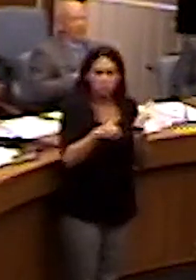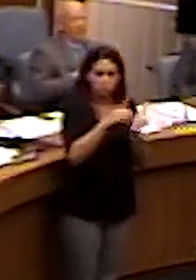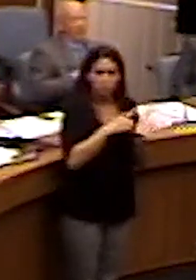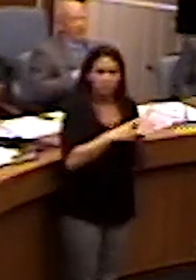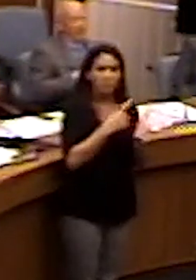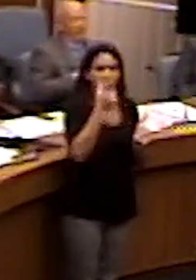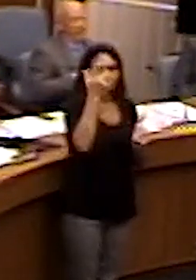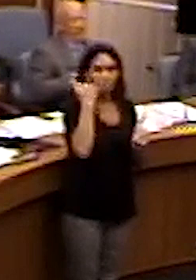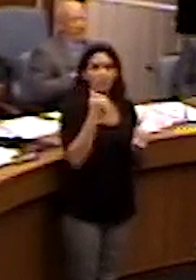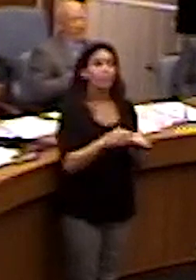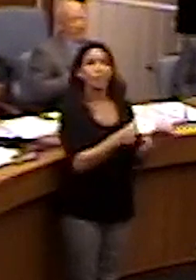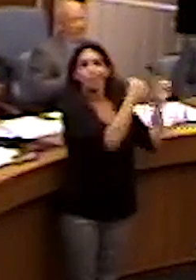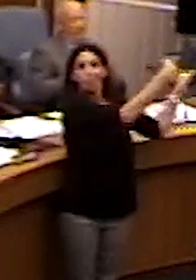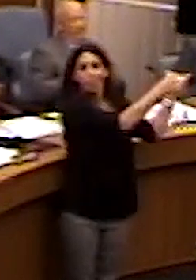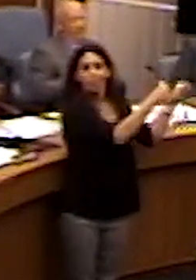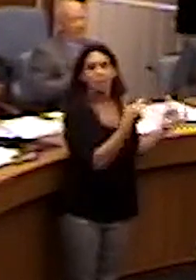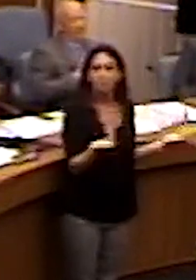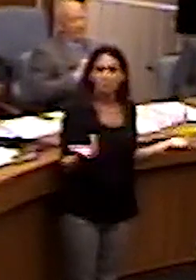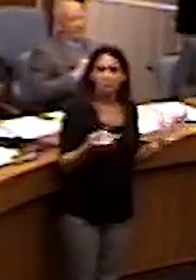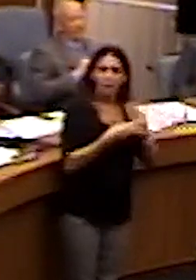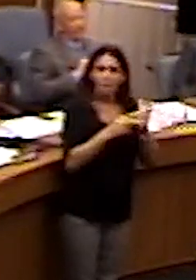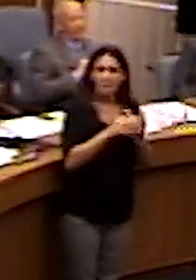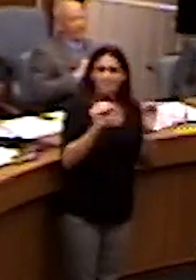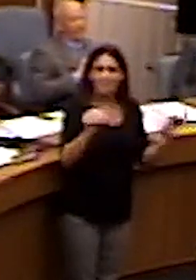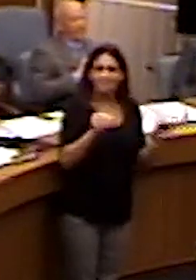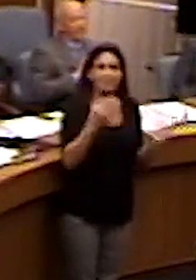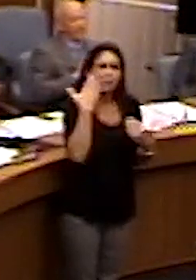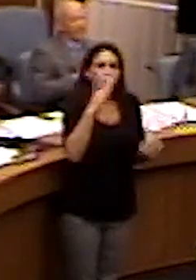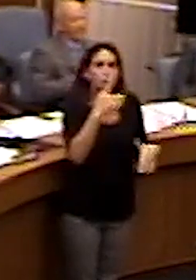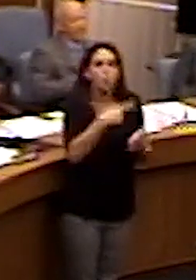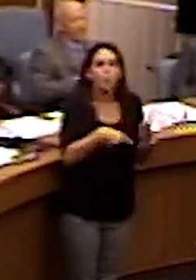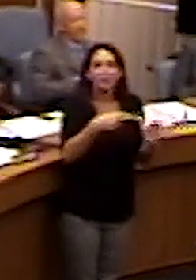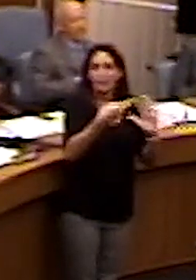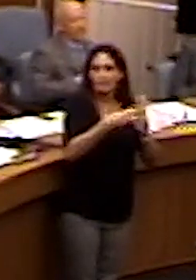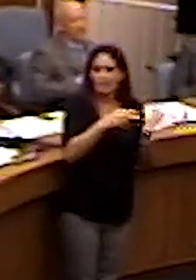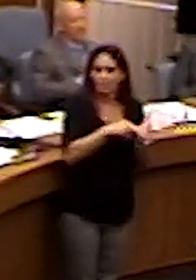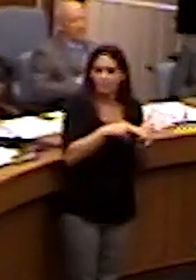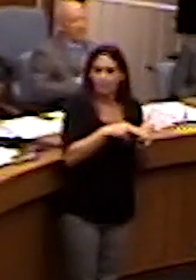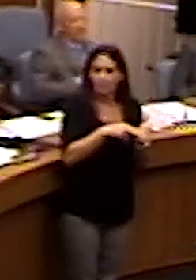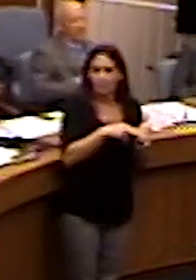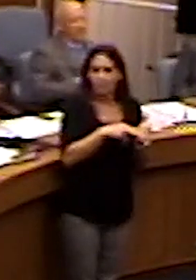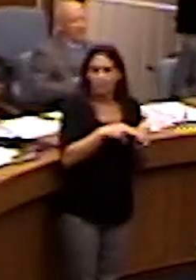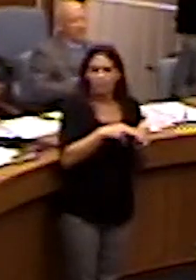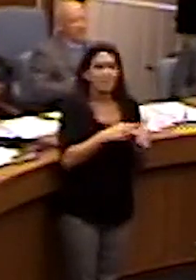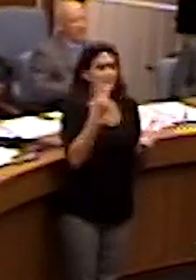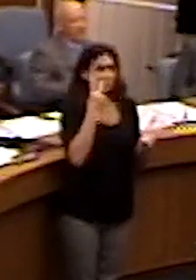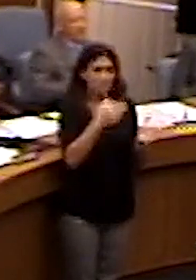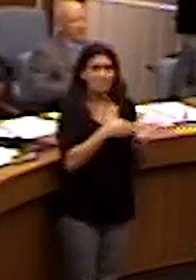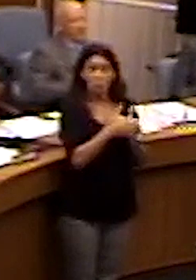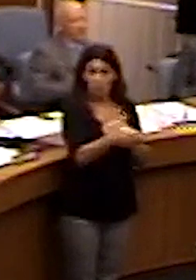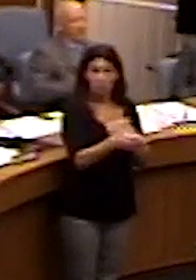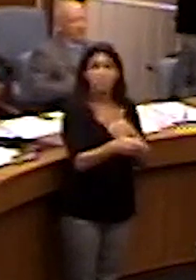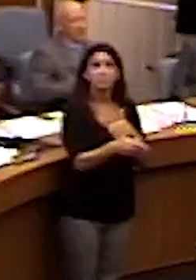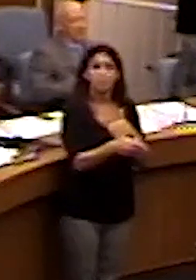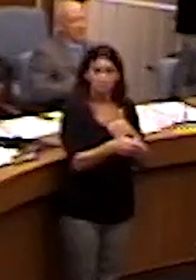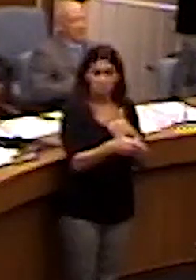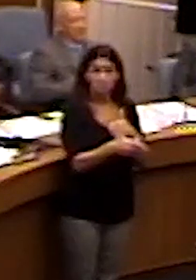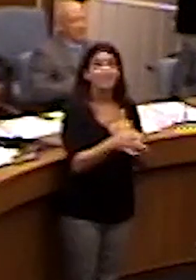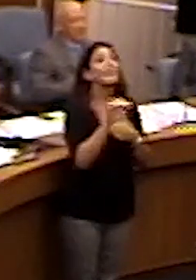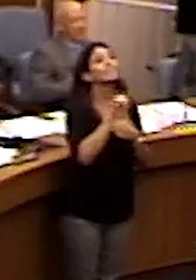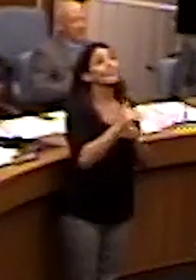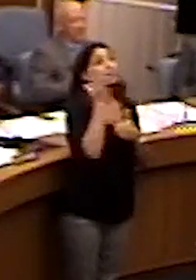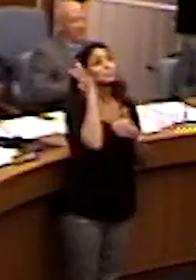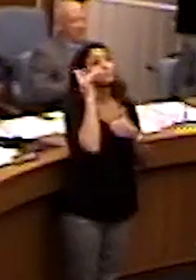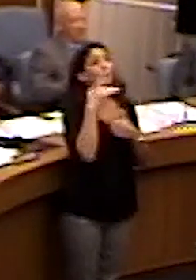because they stuck a poster up. They don't even know what it means. I've seen this plenty of times. In fact, that's what sparked